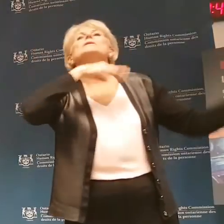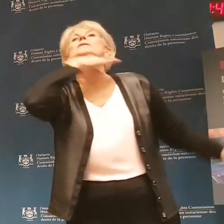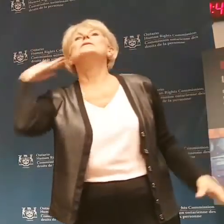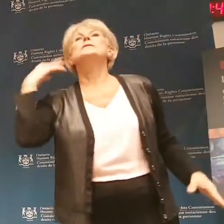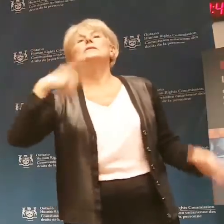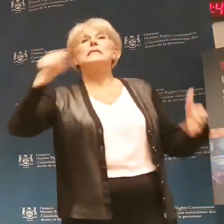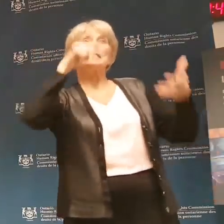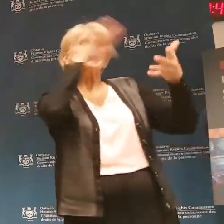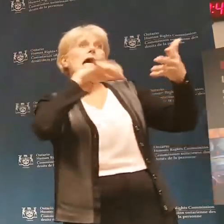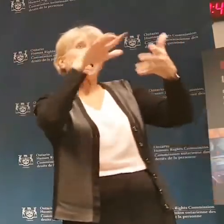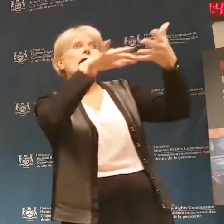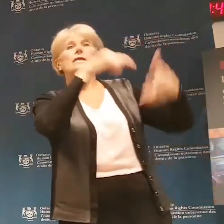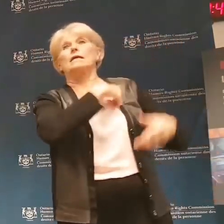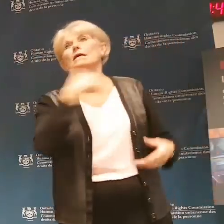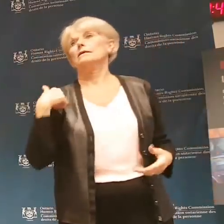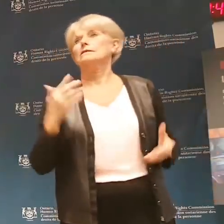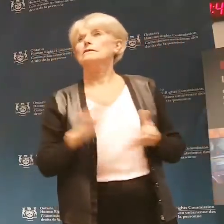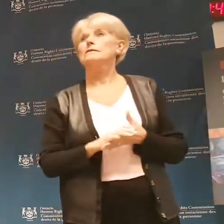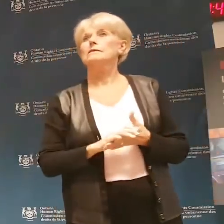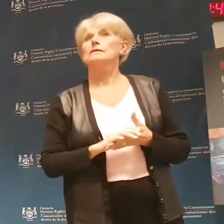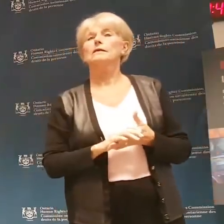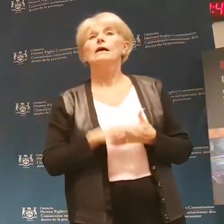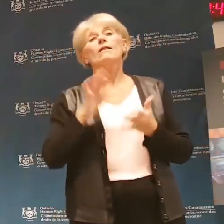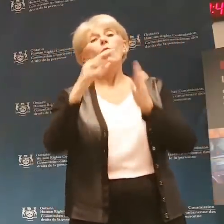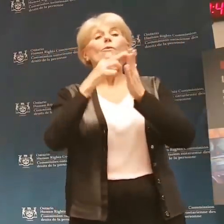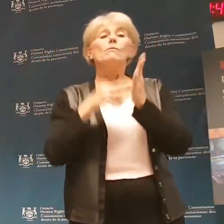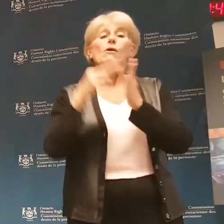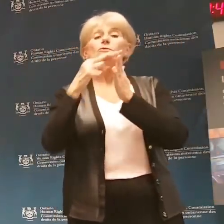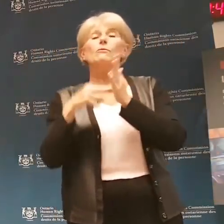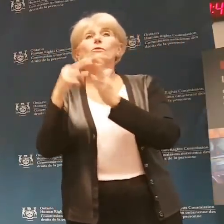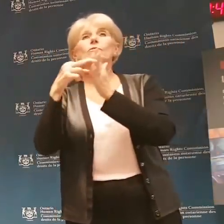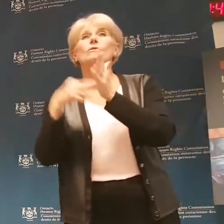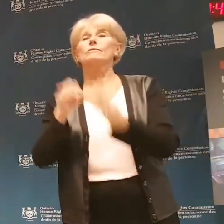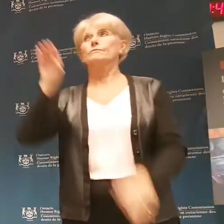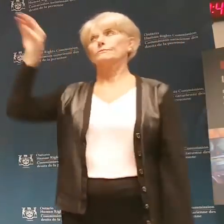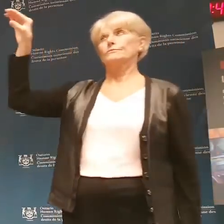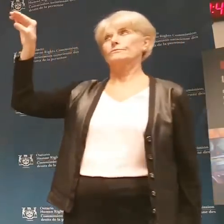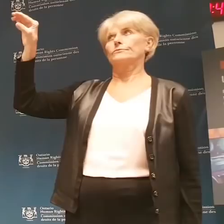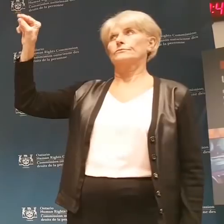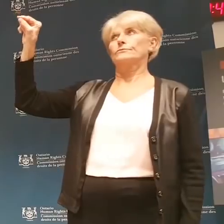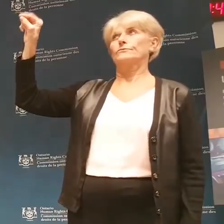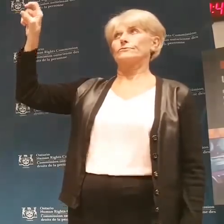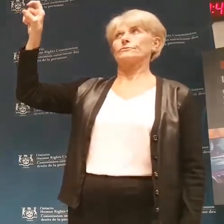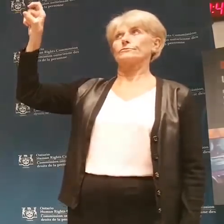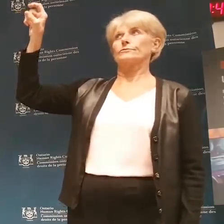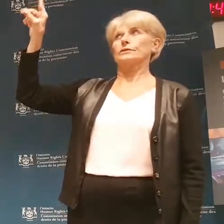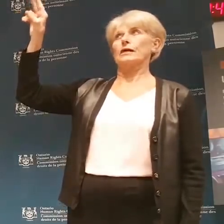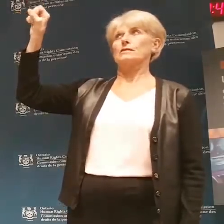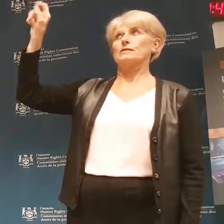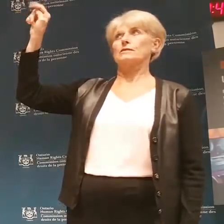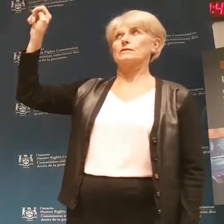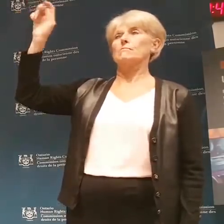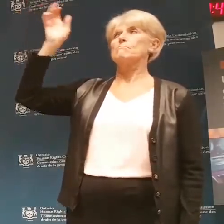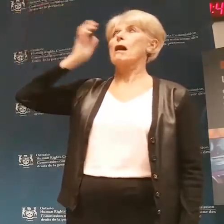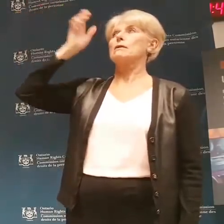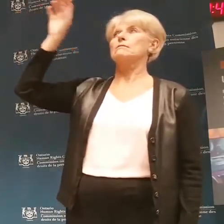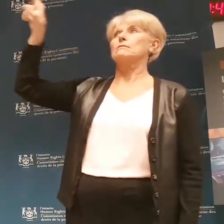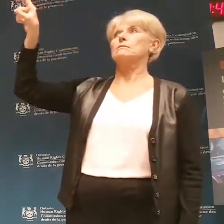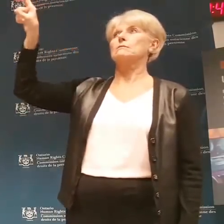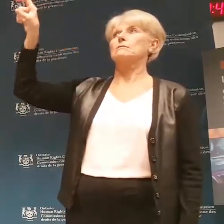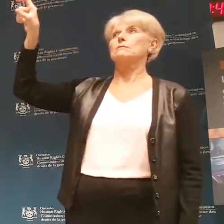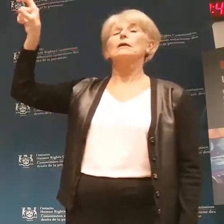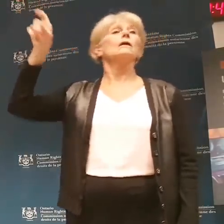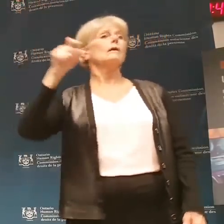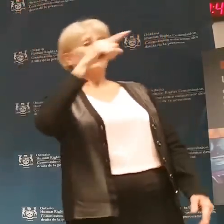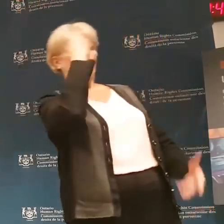death. And all of those reports are sitting on shelves gathering dust and mud, and the black